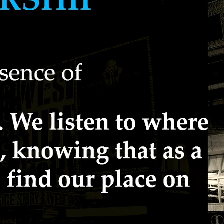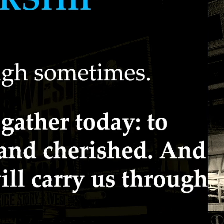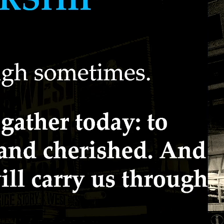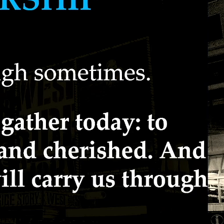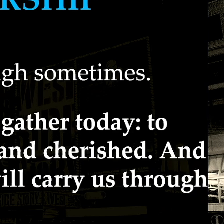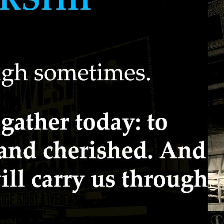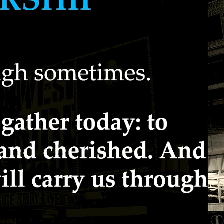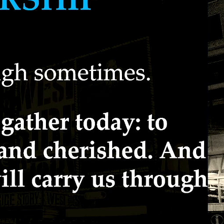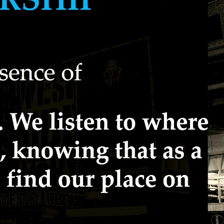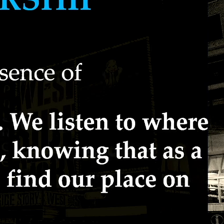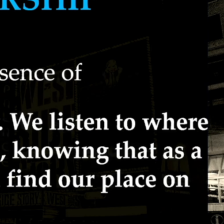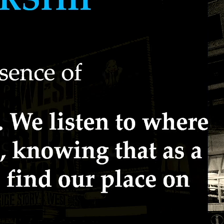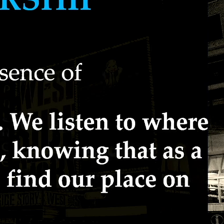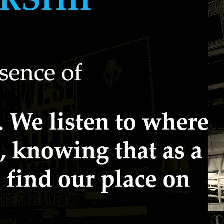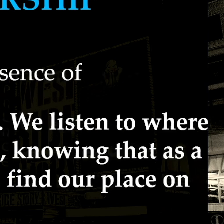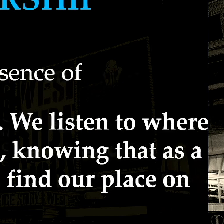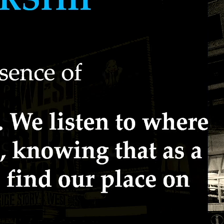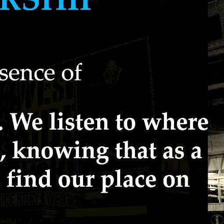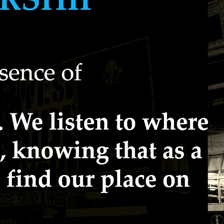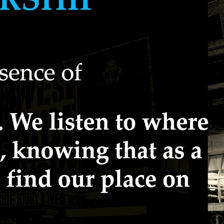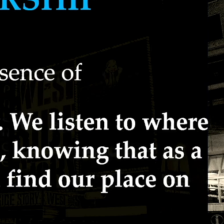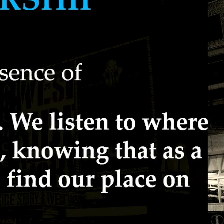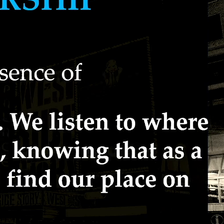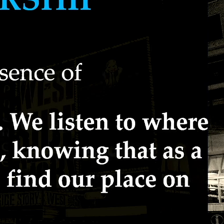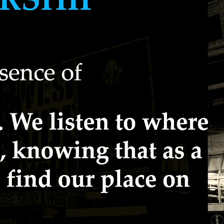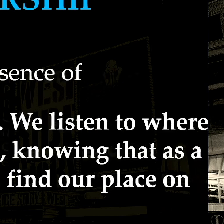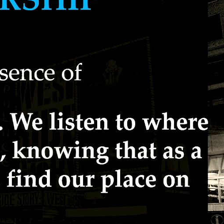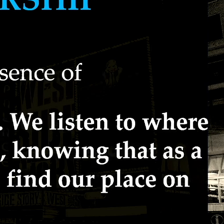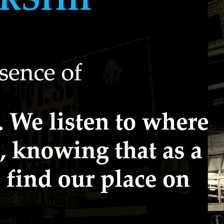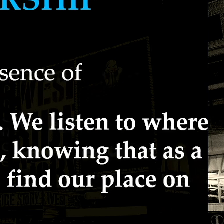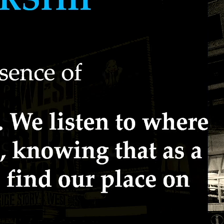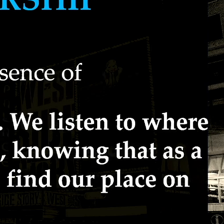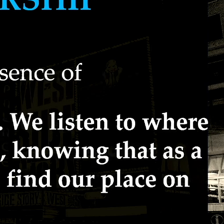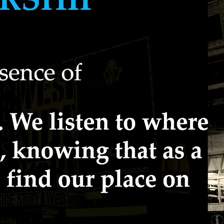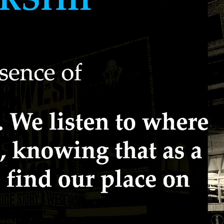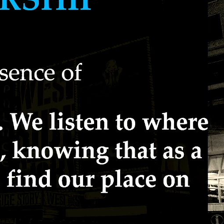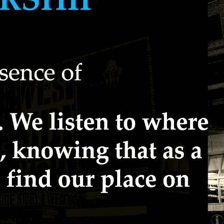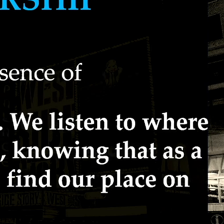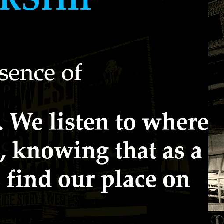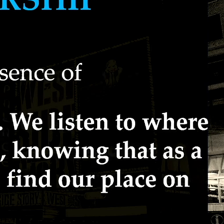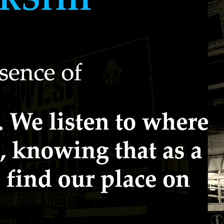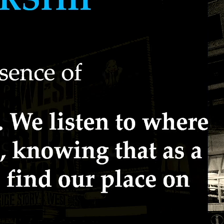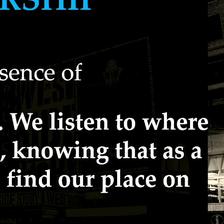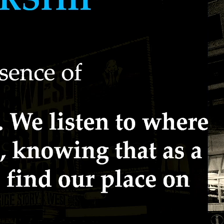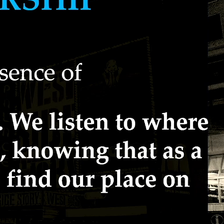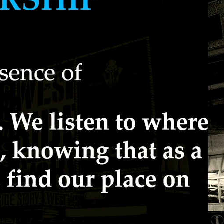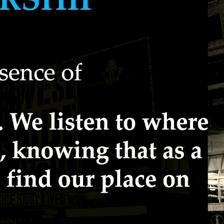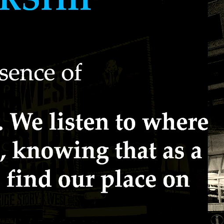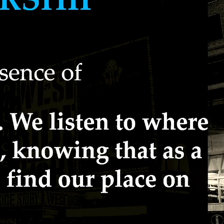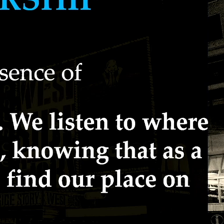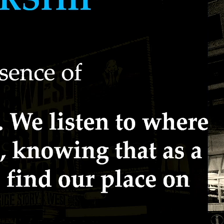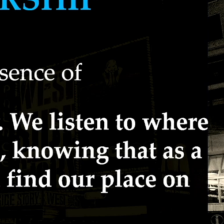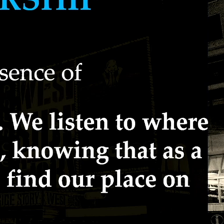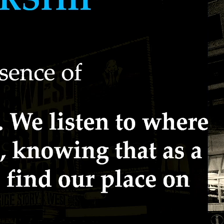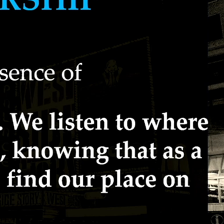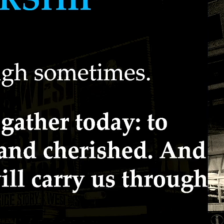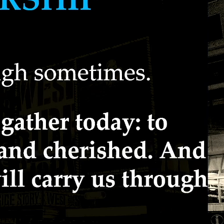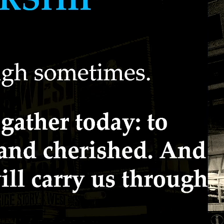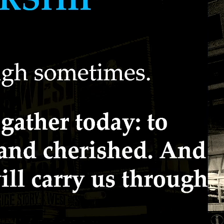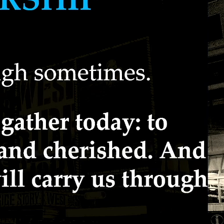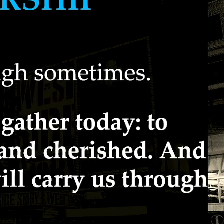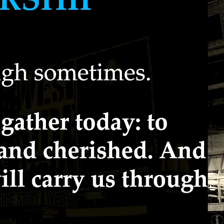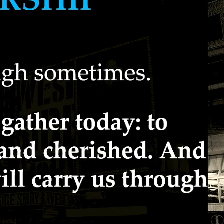Leaving no one outside. Together we reflect the fullness of God's love. Together we bring God's love into the